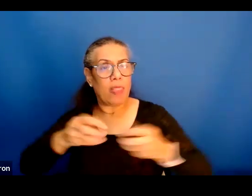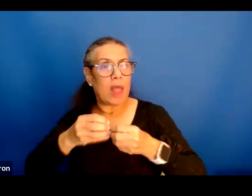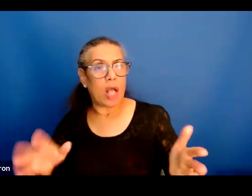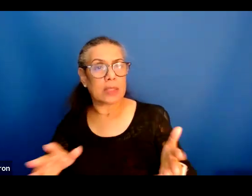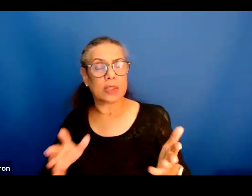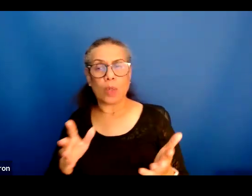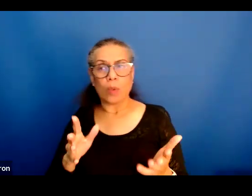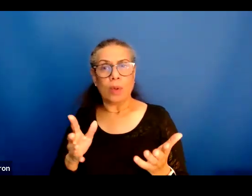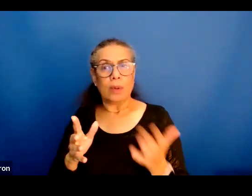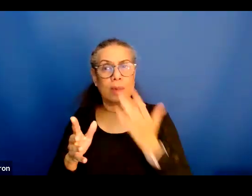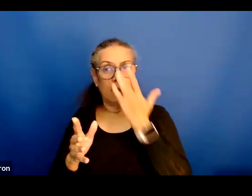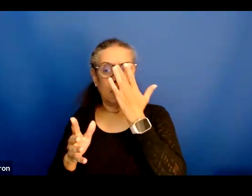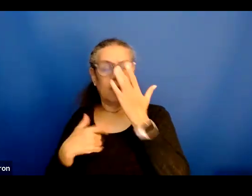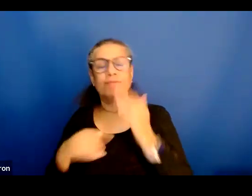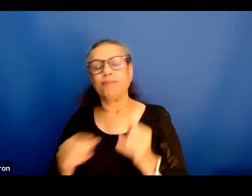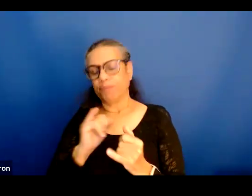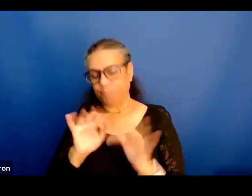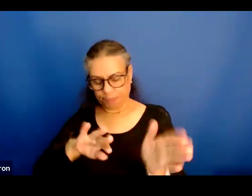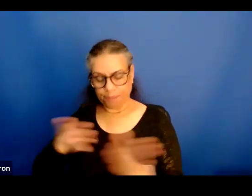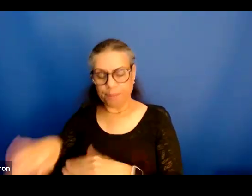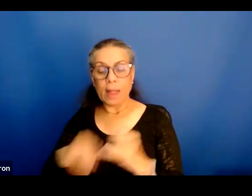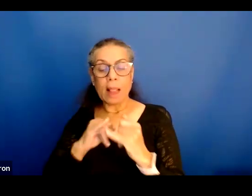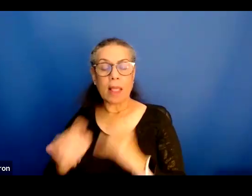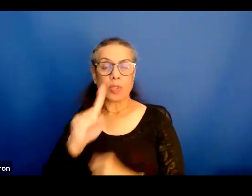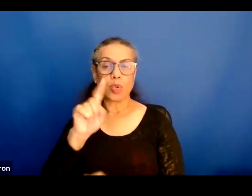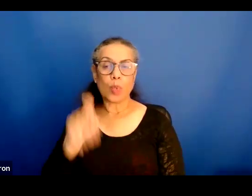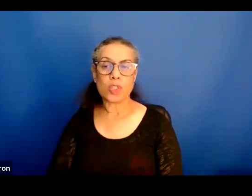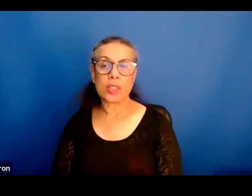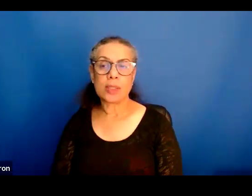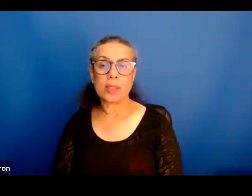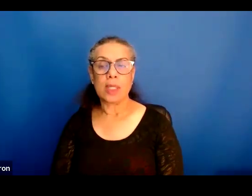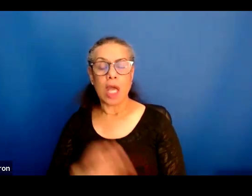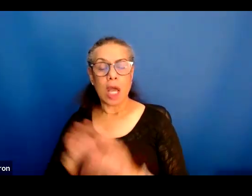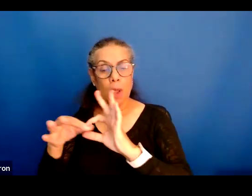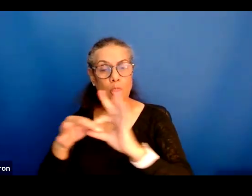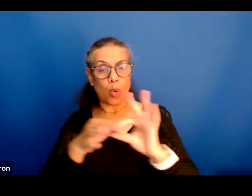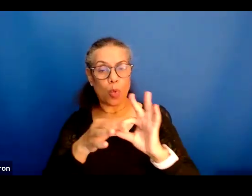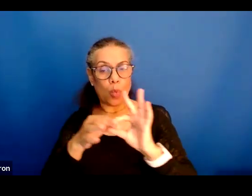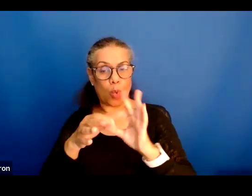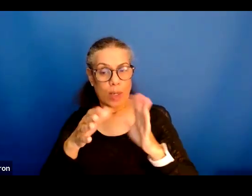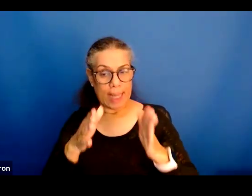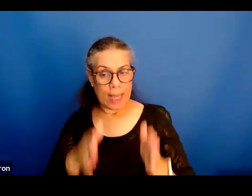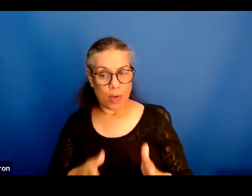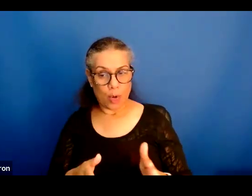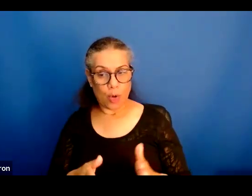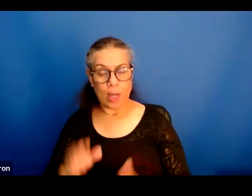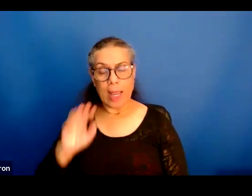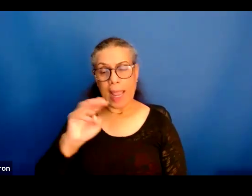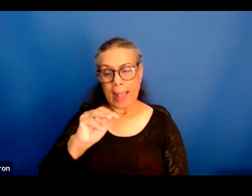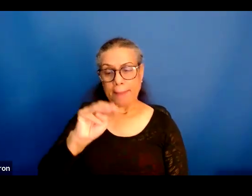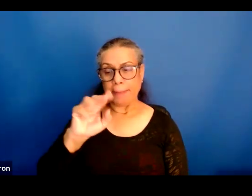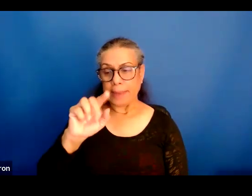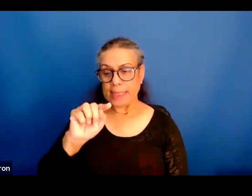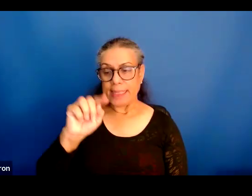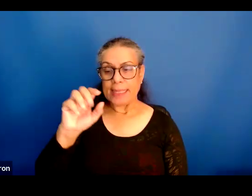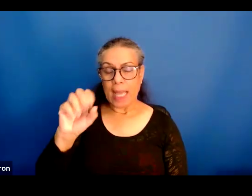know? My last question is about the coordinator, the MTSS.